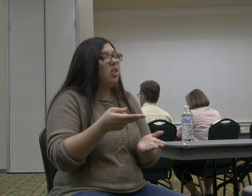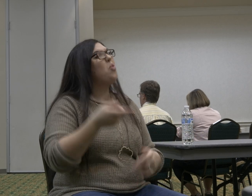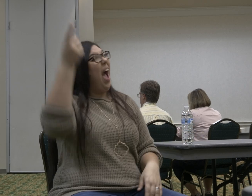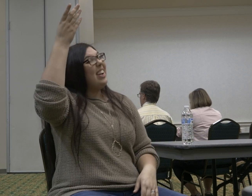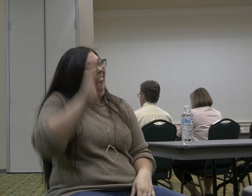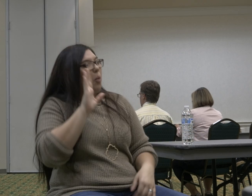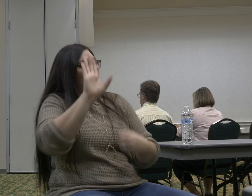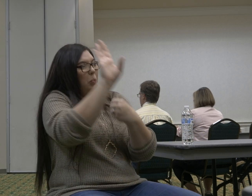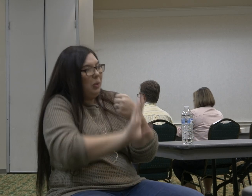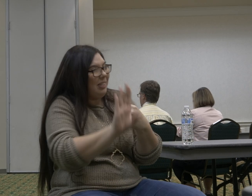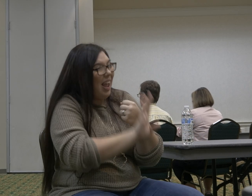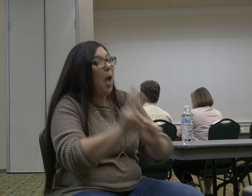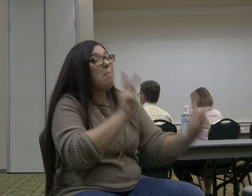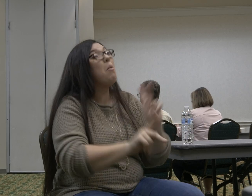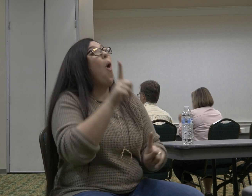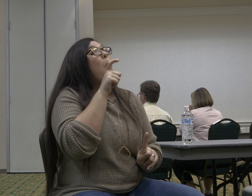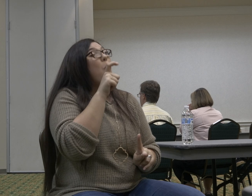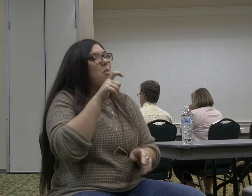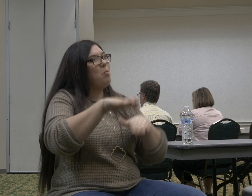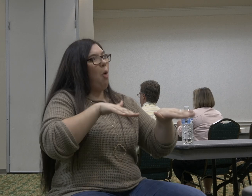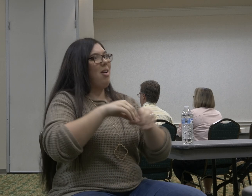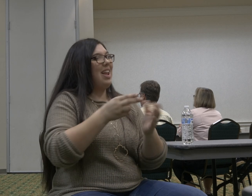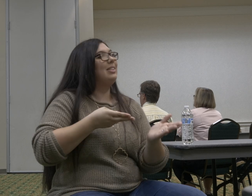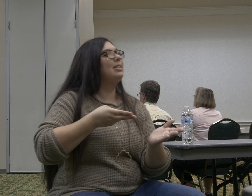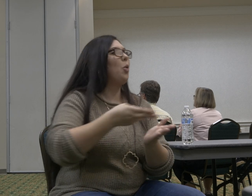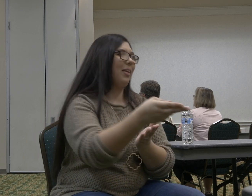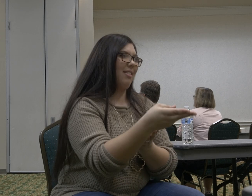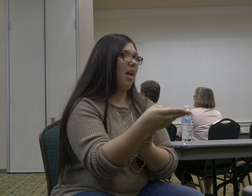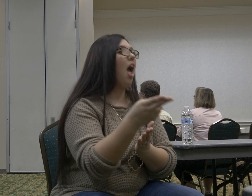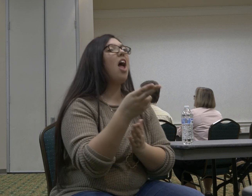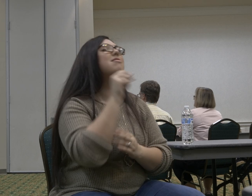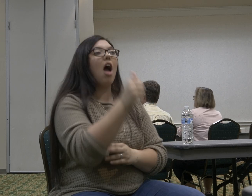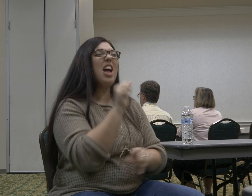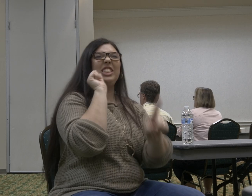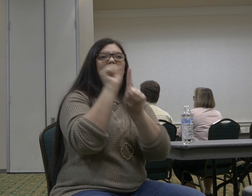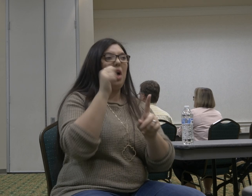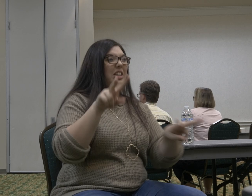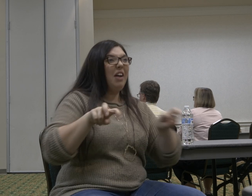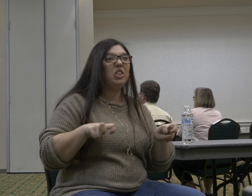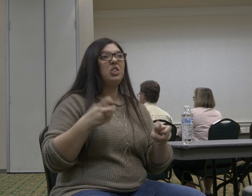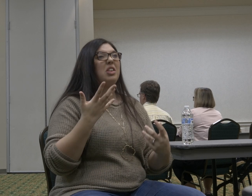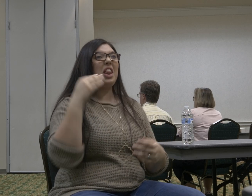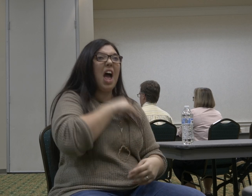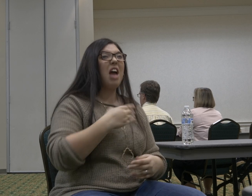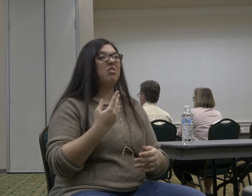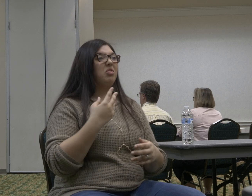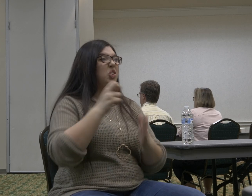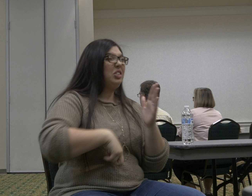who walk in integrity, not to those who are deceitful, selfish, greedy, lying, cheat, game